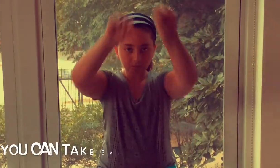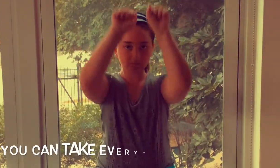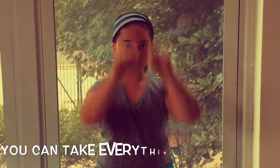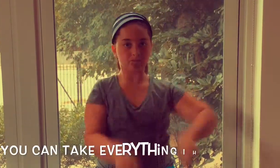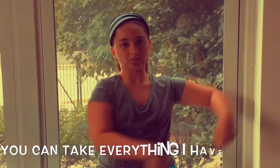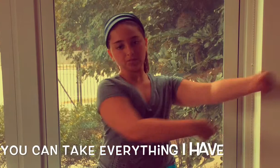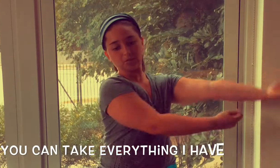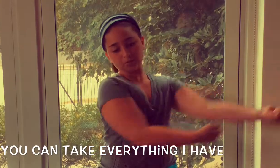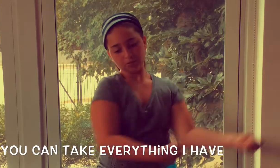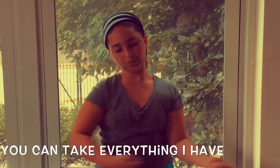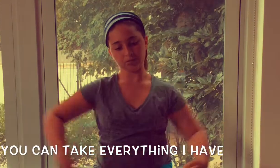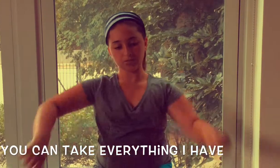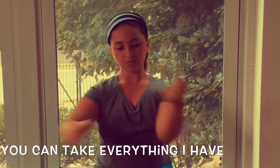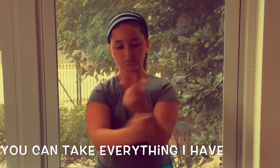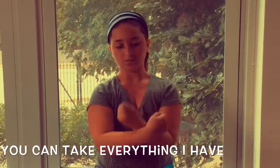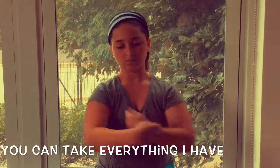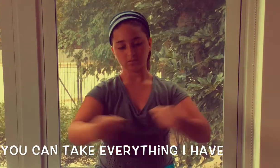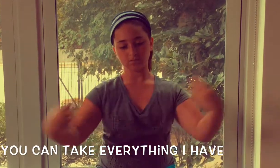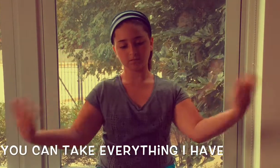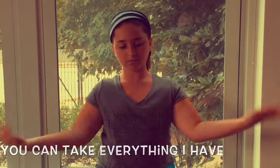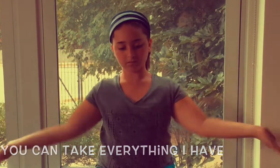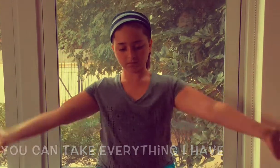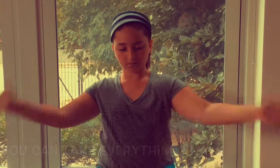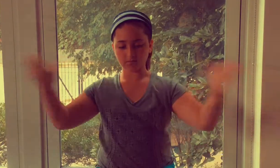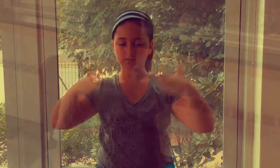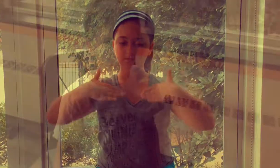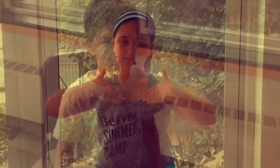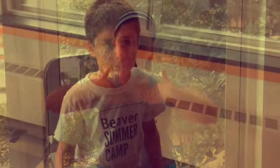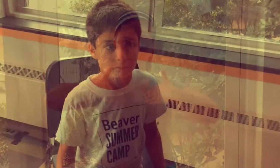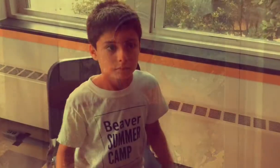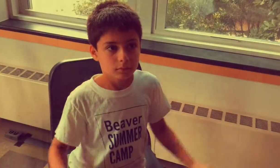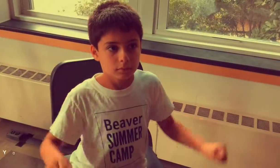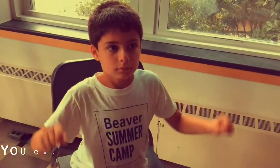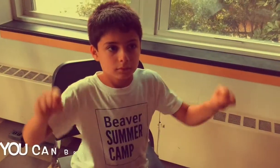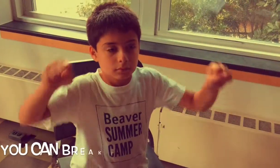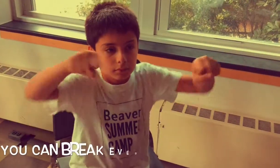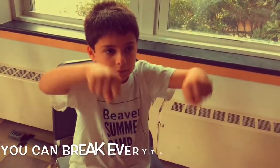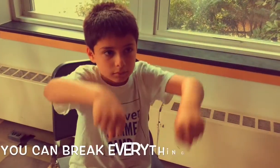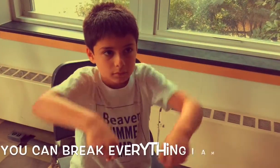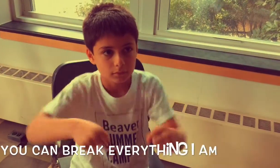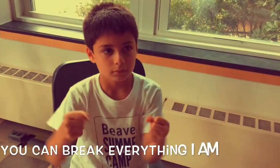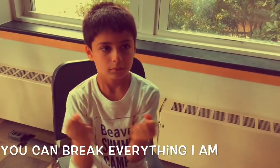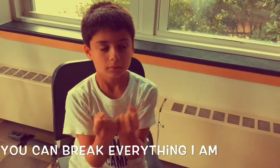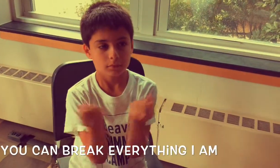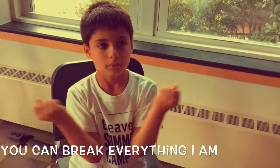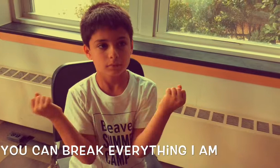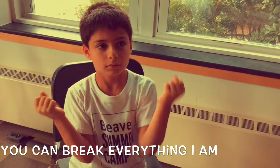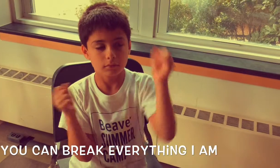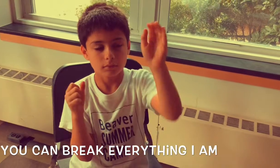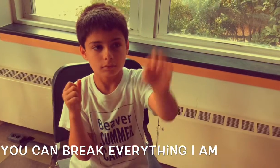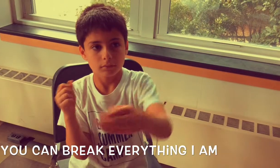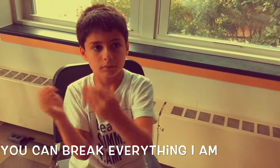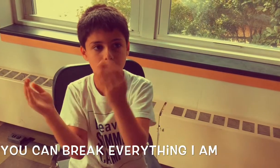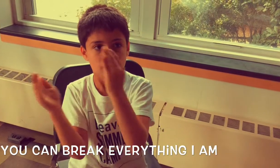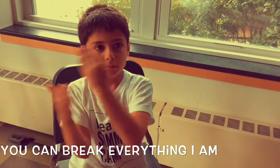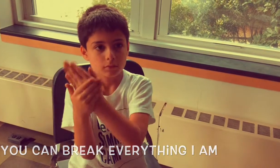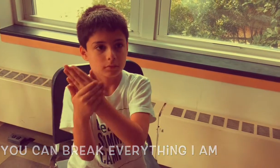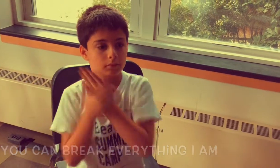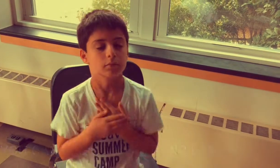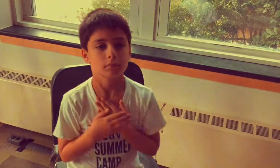You can take everything I have. You can break everything I